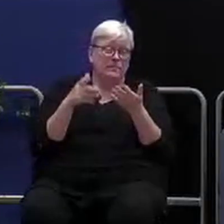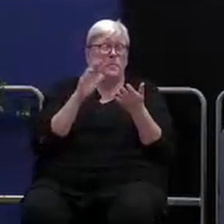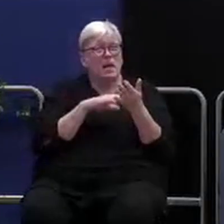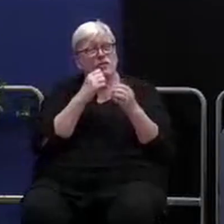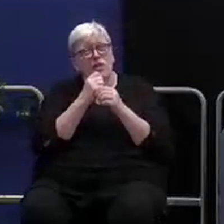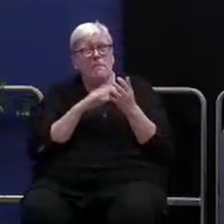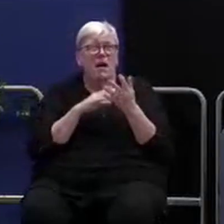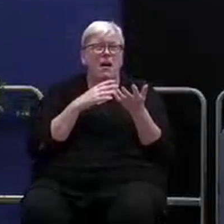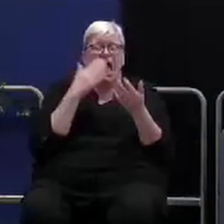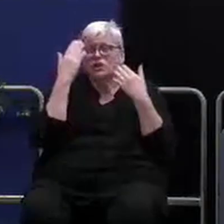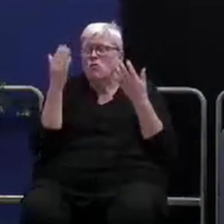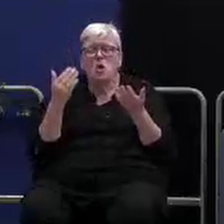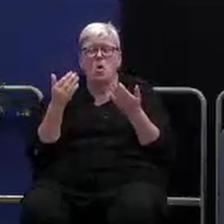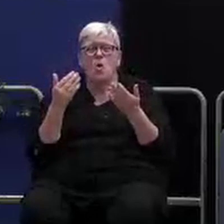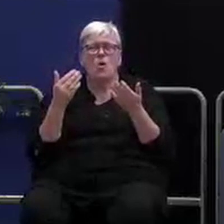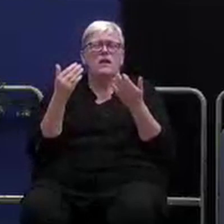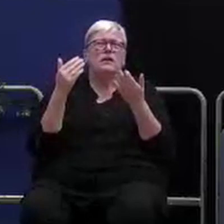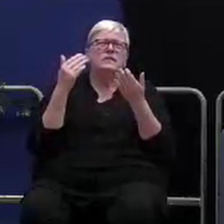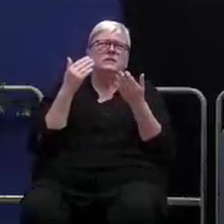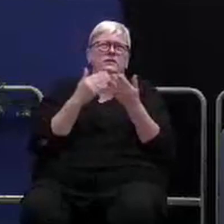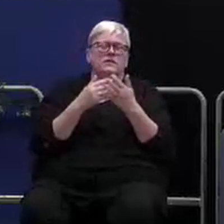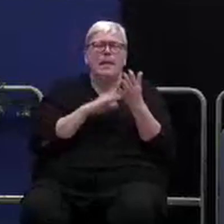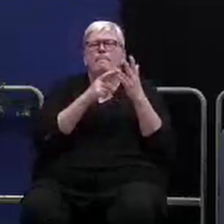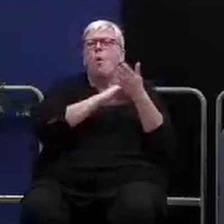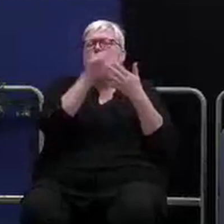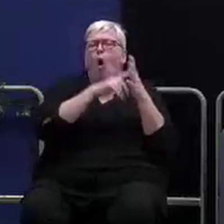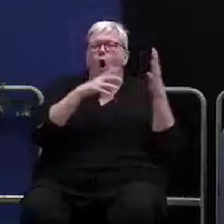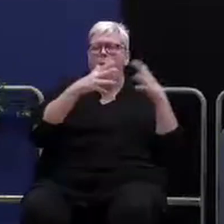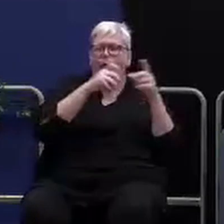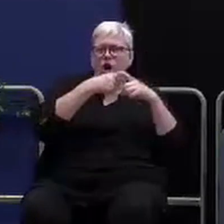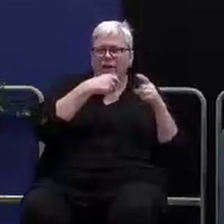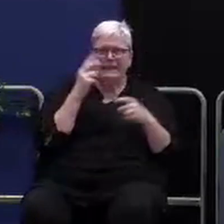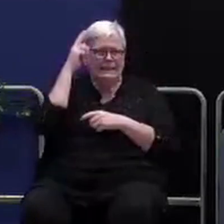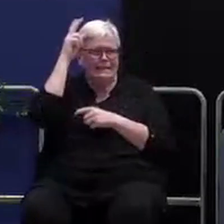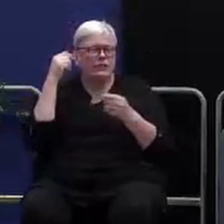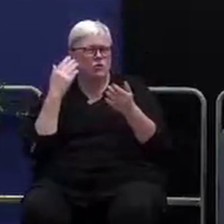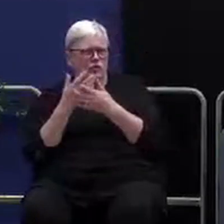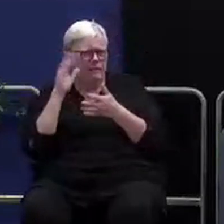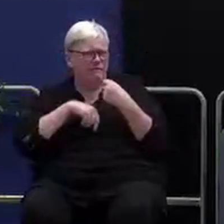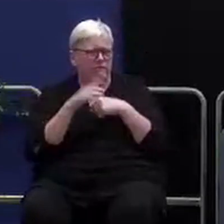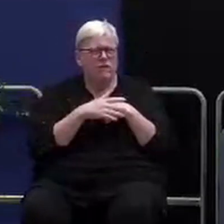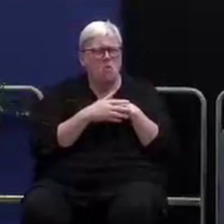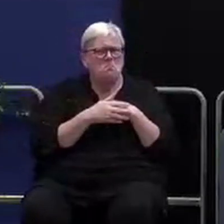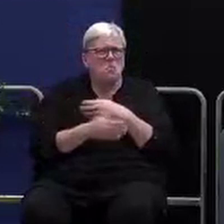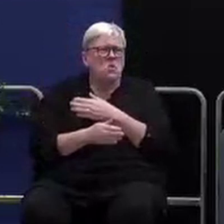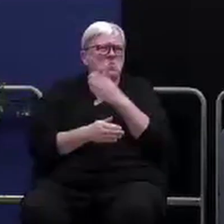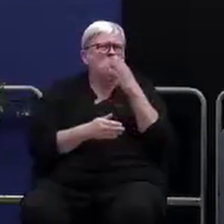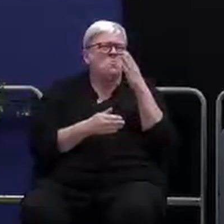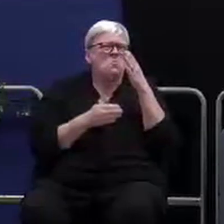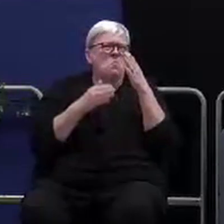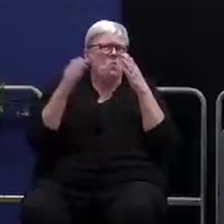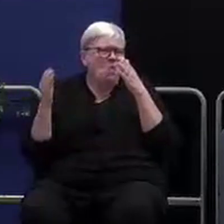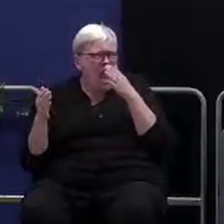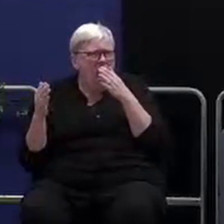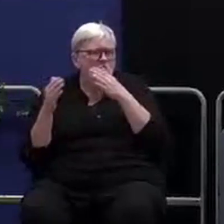well, I don't know. She was a Mohawk Indian, my mother said, or she was from the West Indies, and her surname, Jones, came from